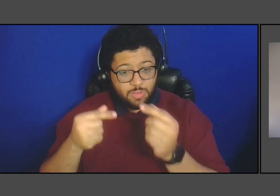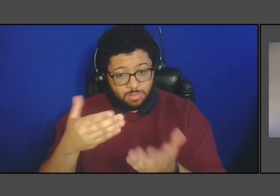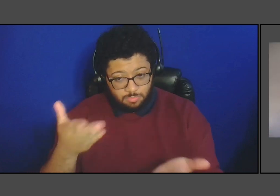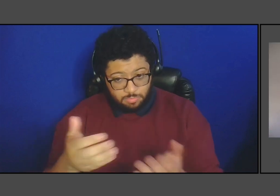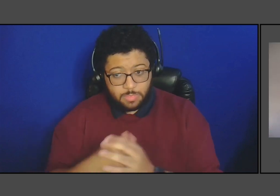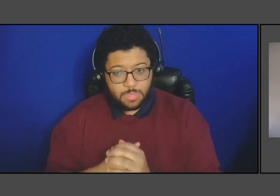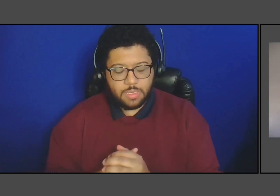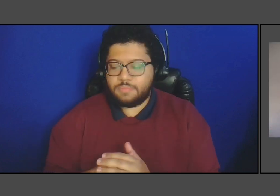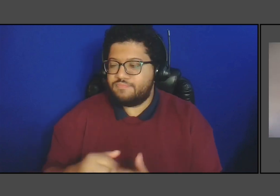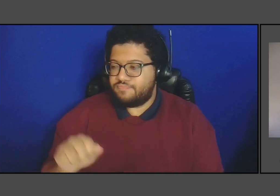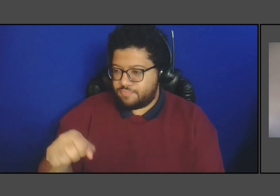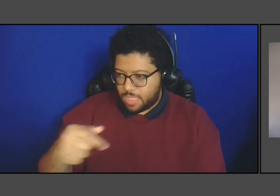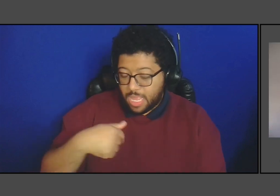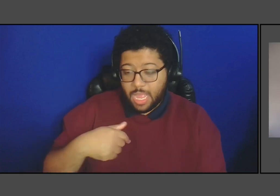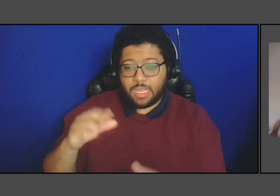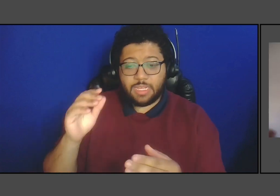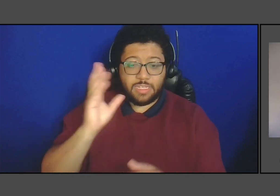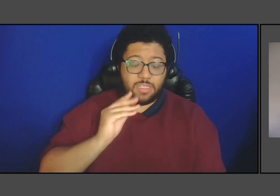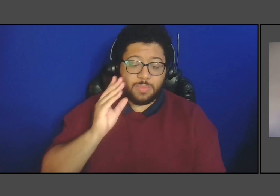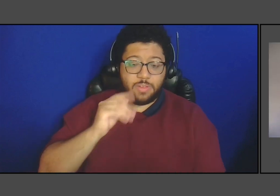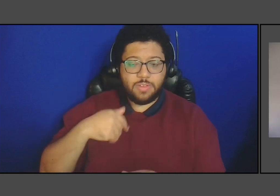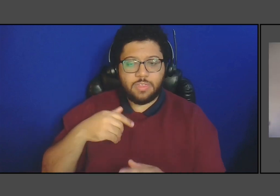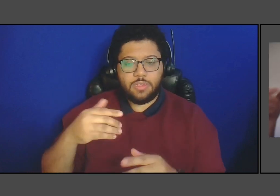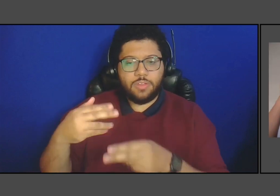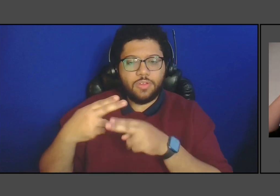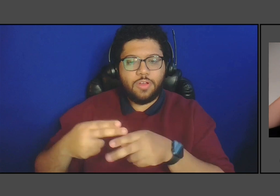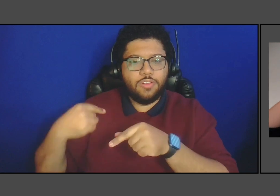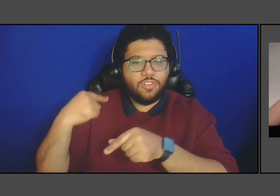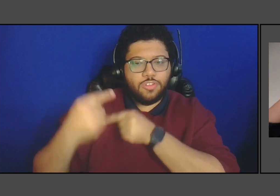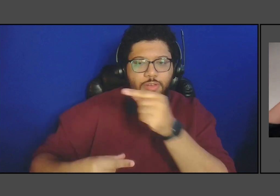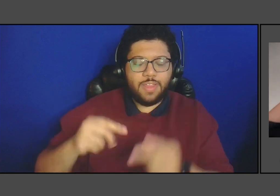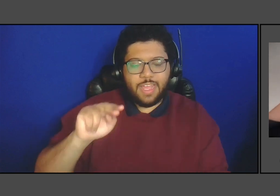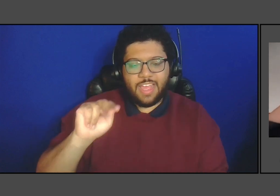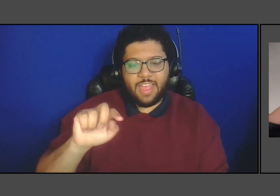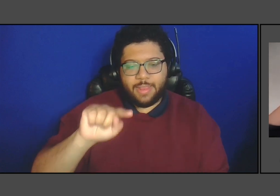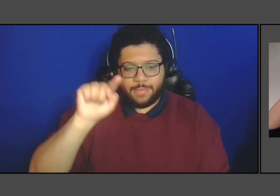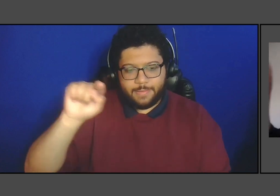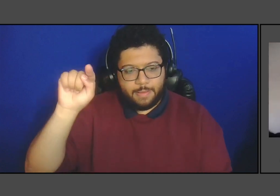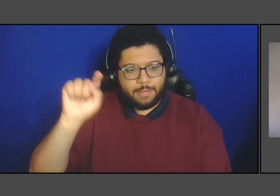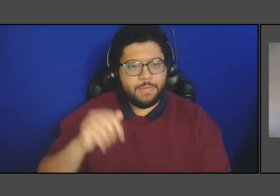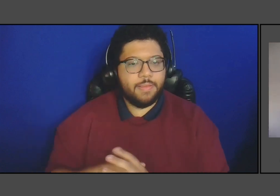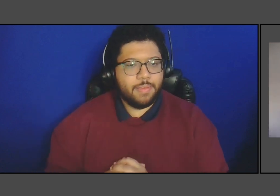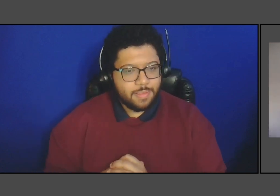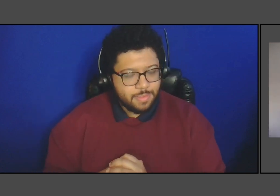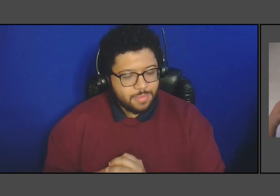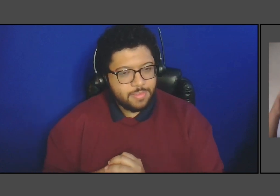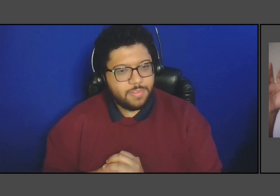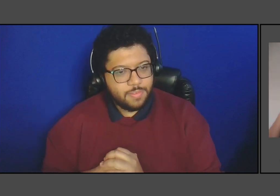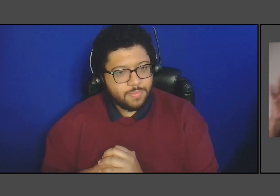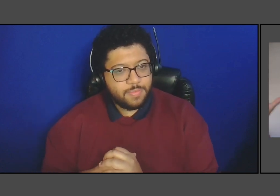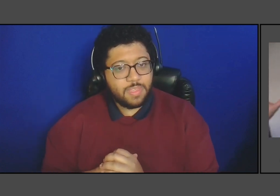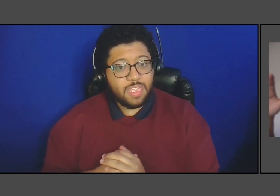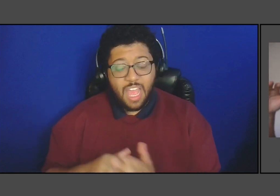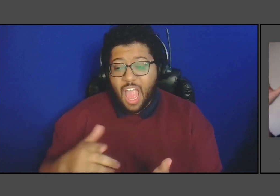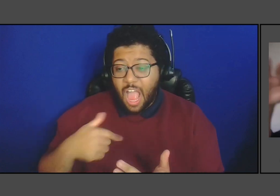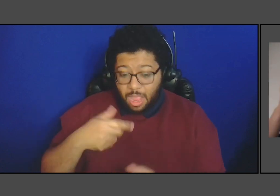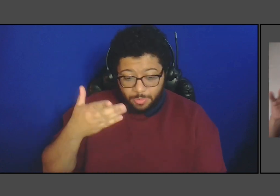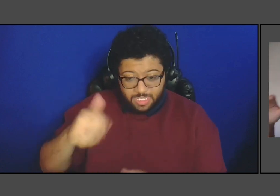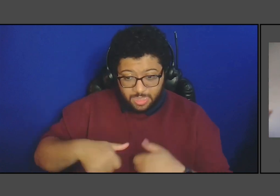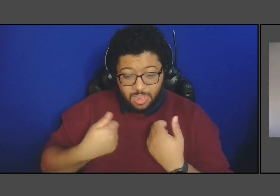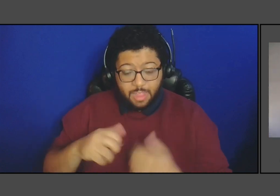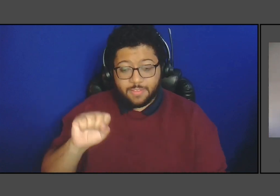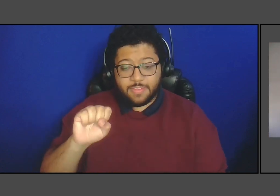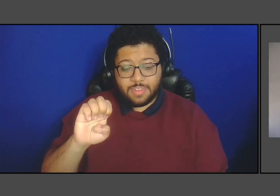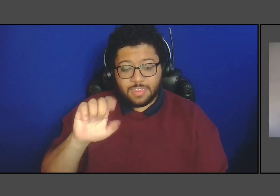Ñ. And Patricia, I experienced the when Selena got shot. That's my reference, my